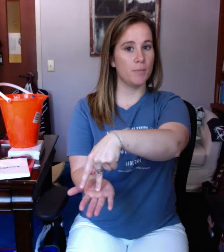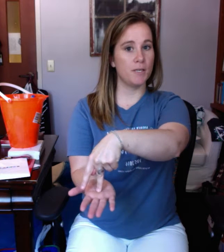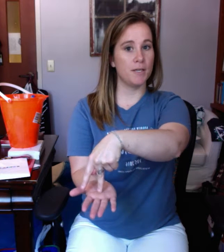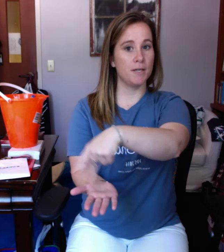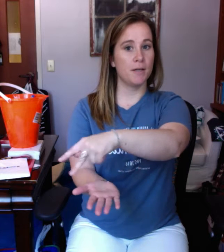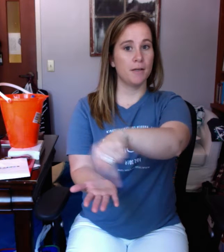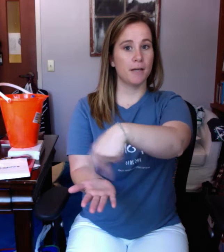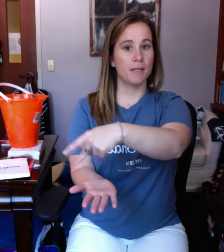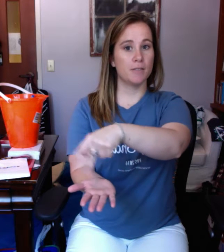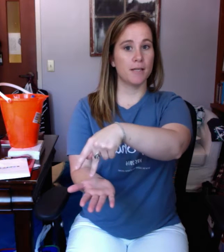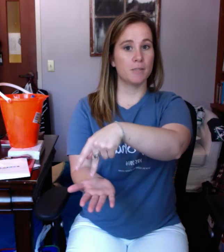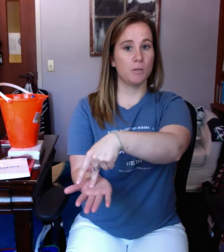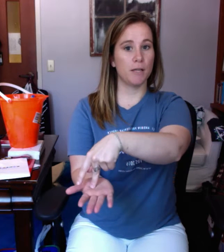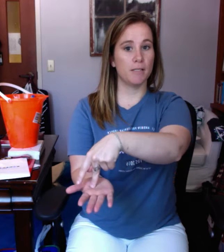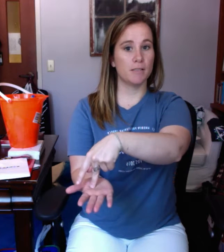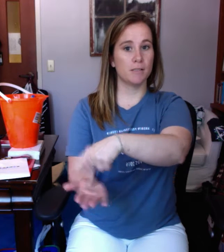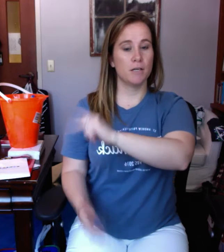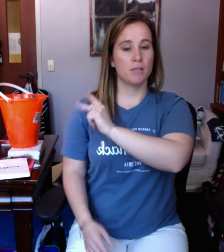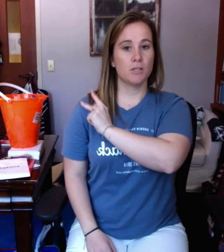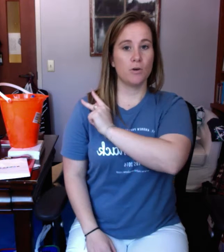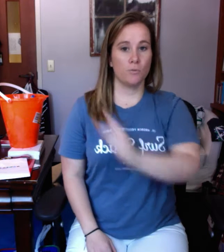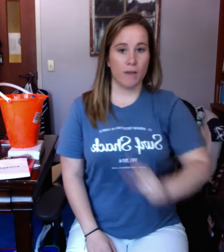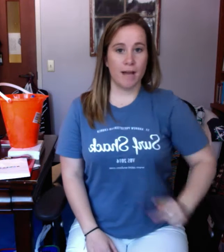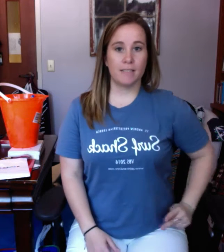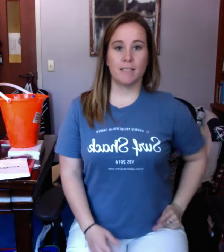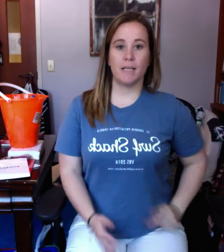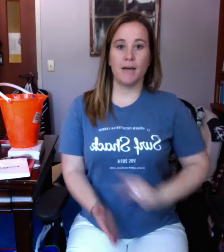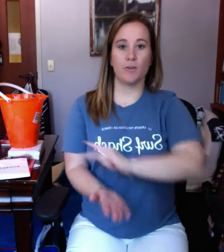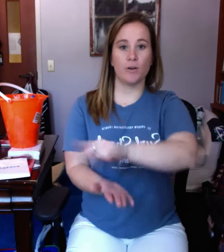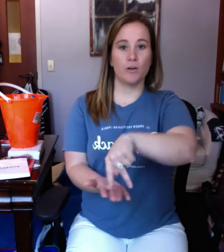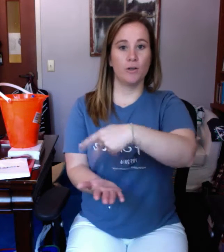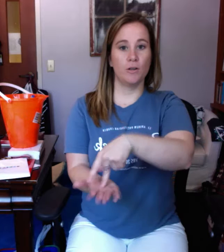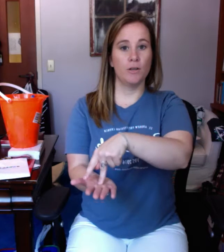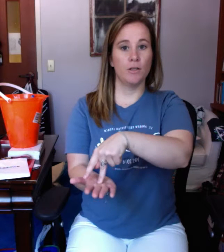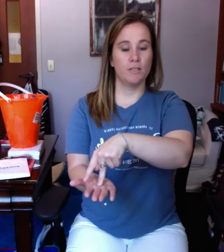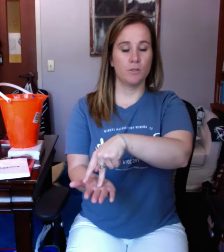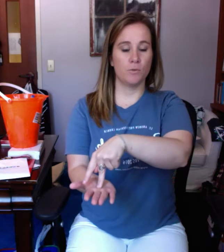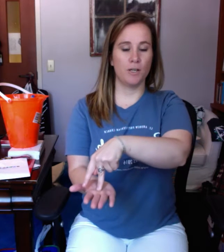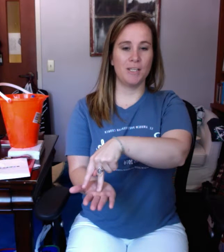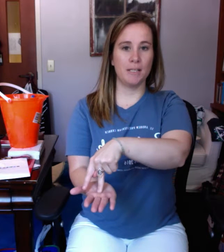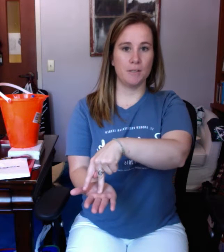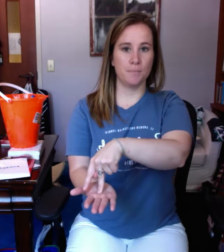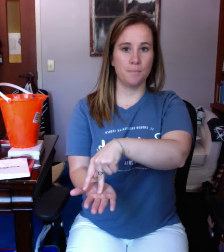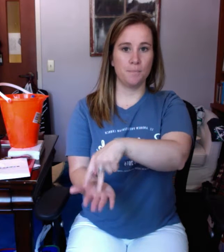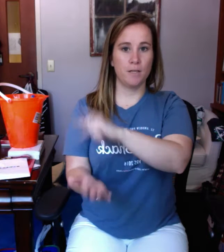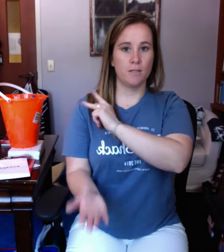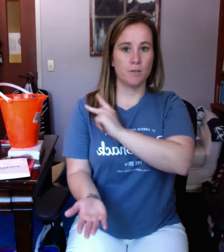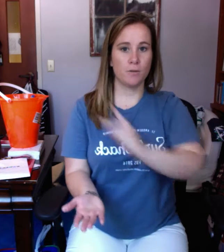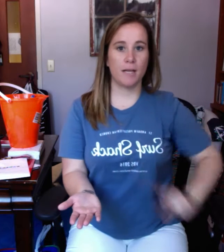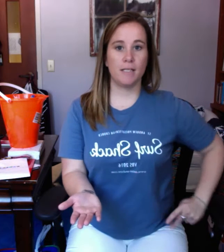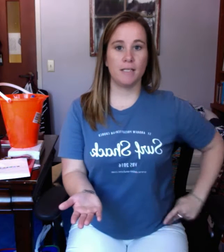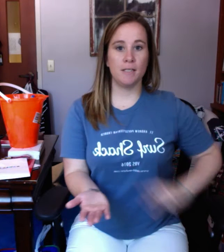P. Okay, so that's place. So that together is the word kingdom. So thy